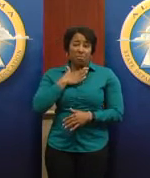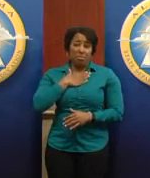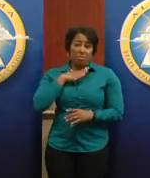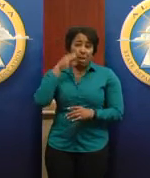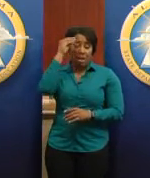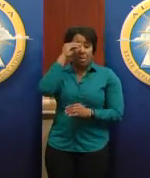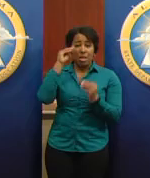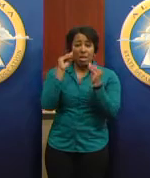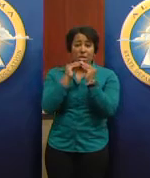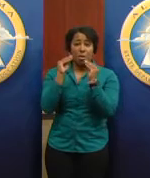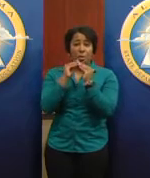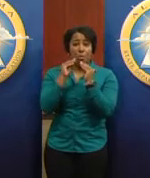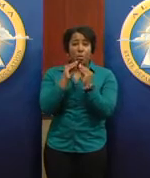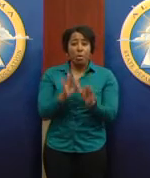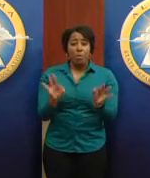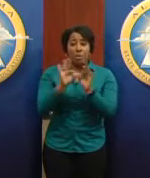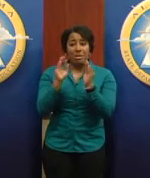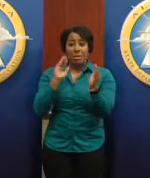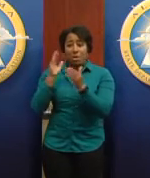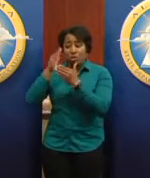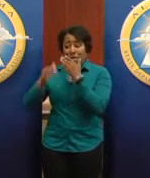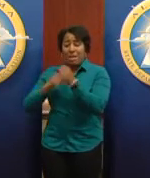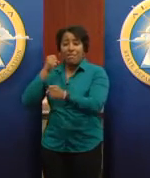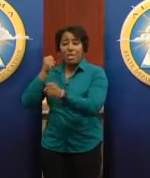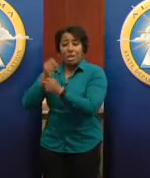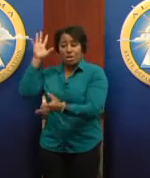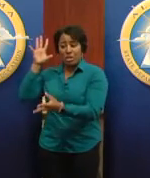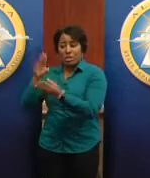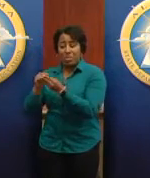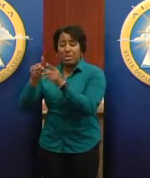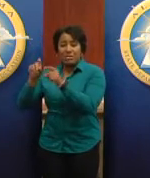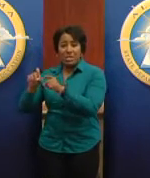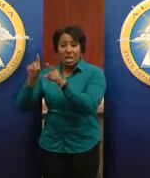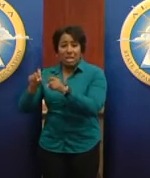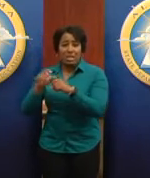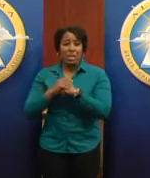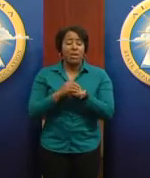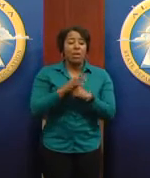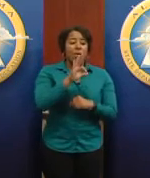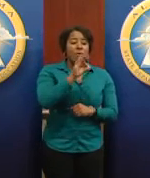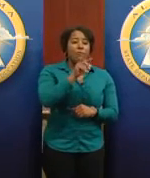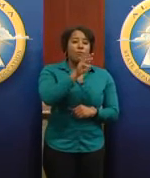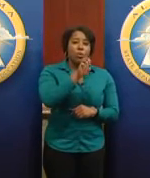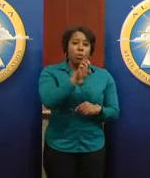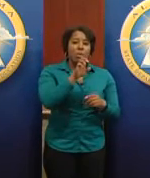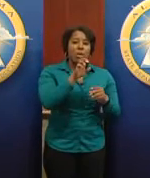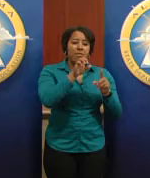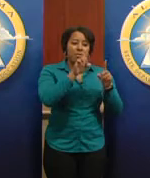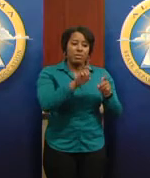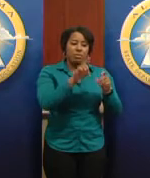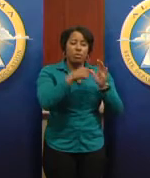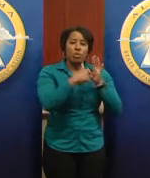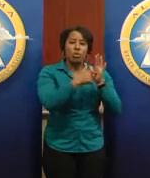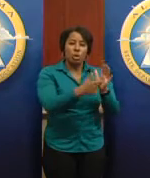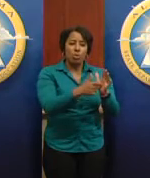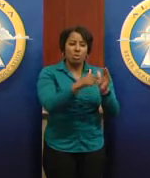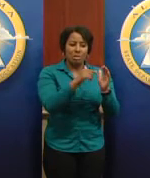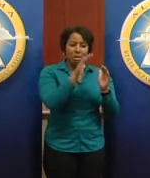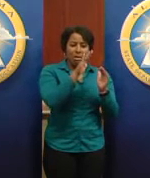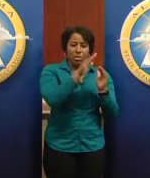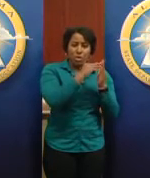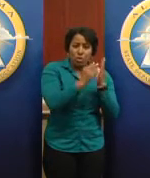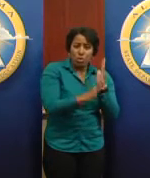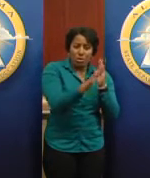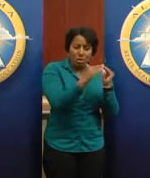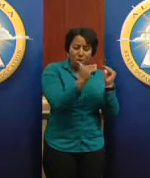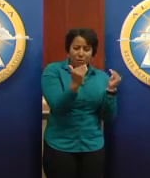test because the formative ones tell us where a child is and what the teacher can do to help the child improve